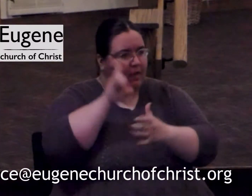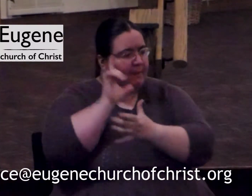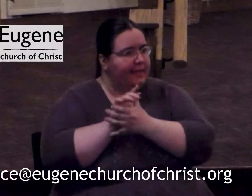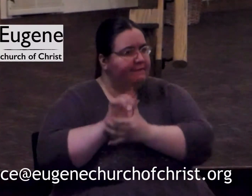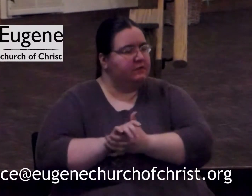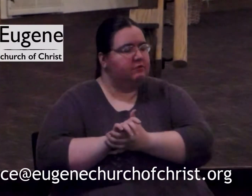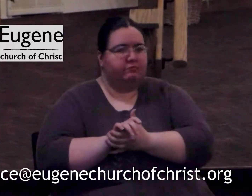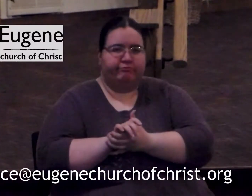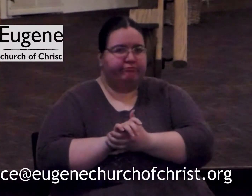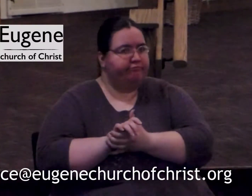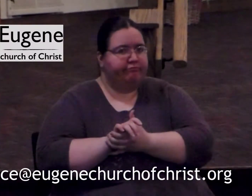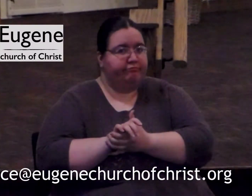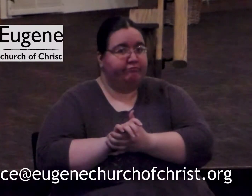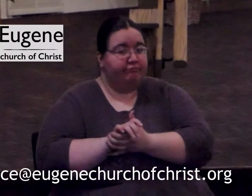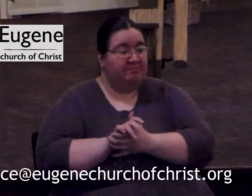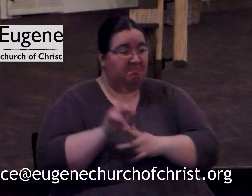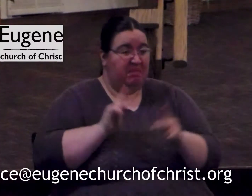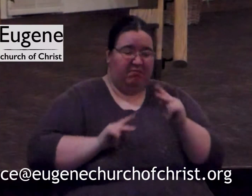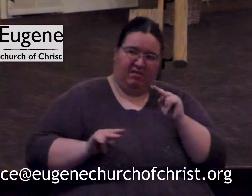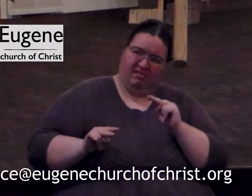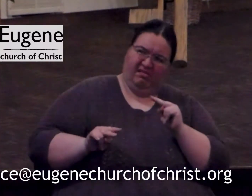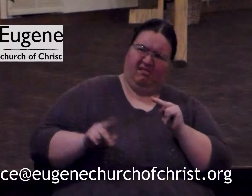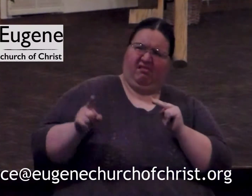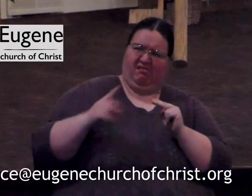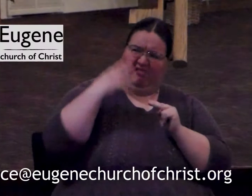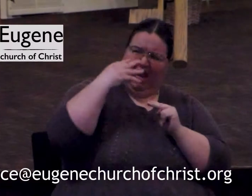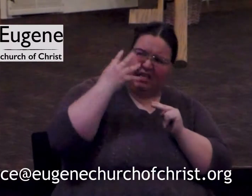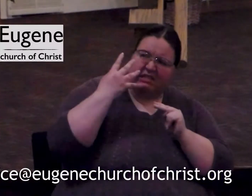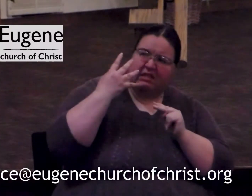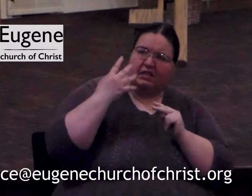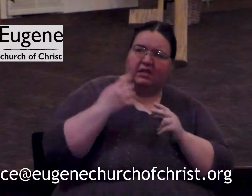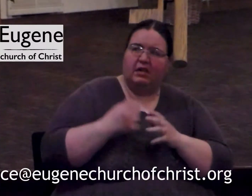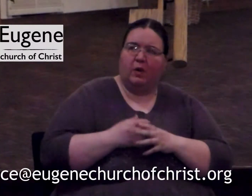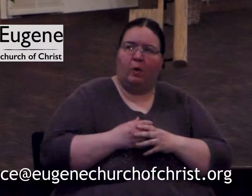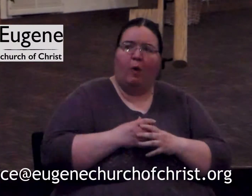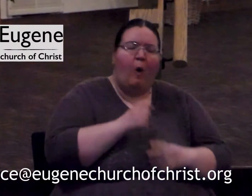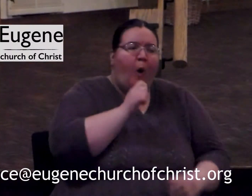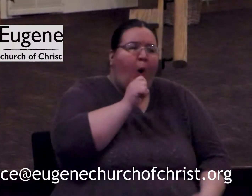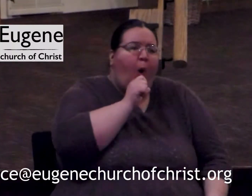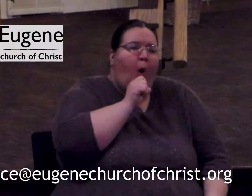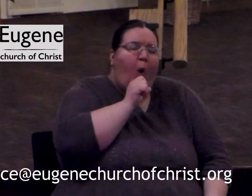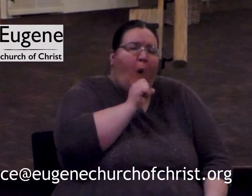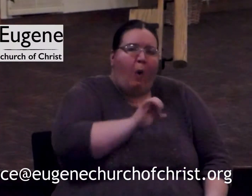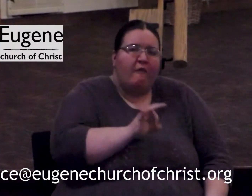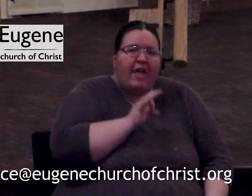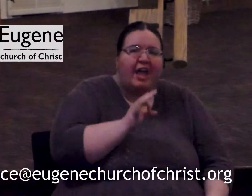We are looked at as crazy. We are looked at as old-fashioned. We are looked at as backwards sometimes.